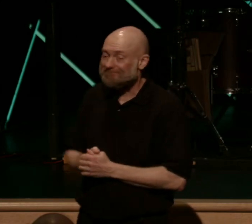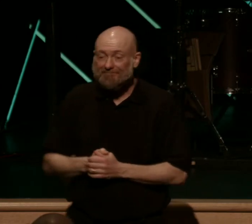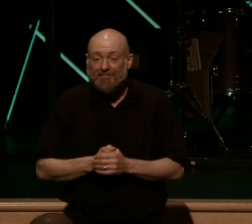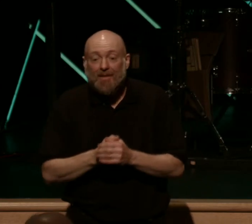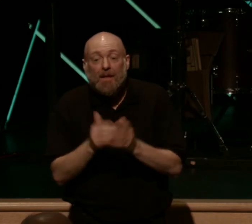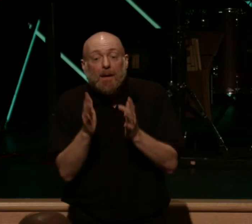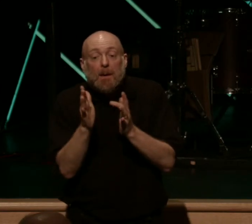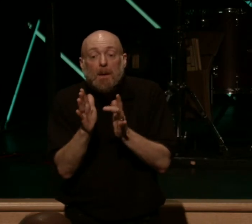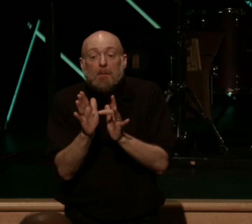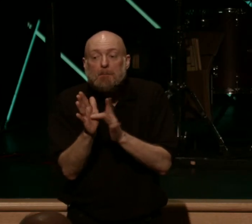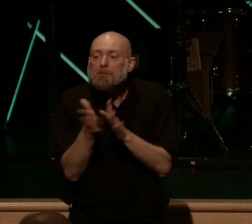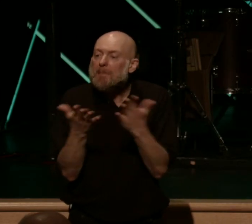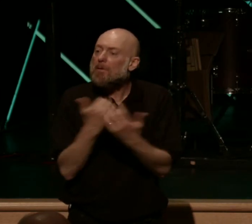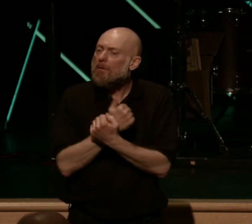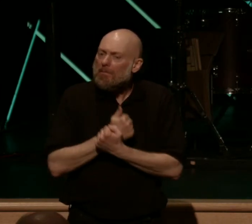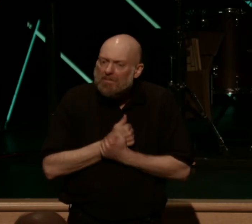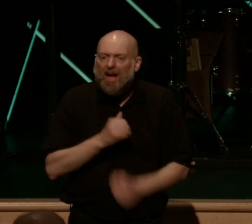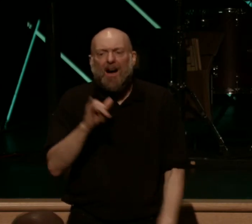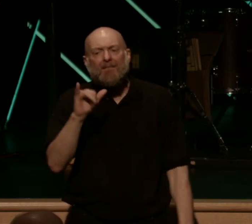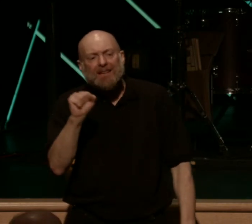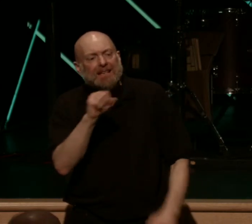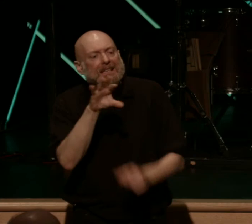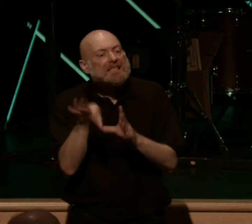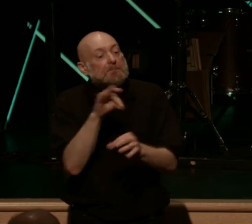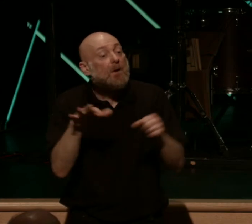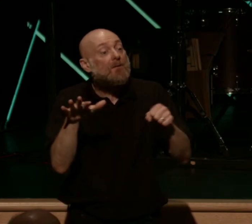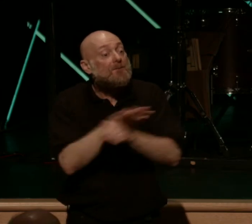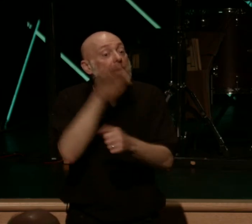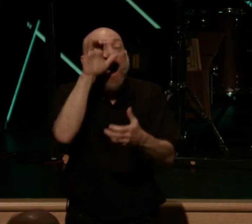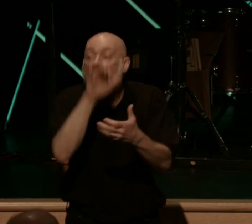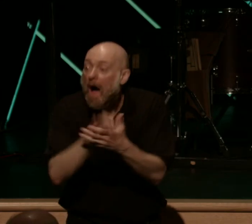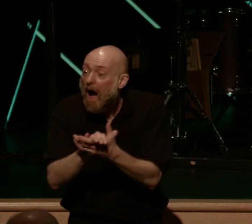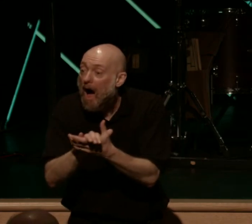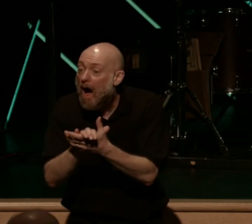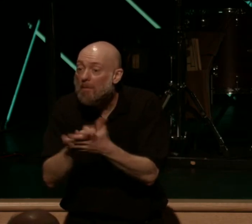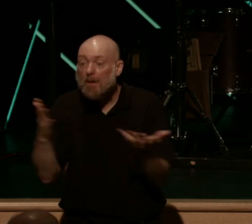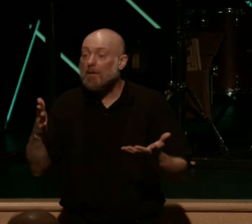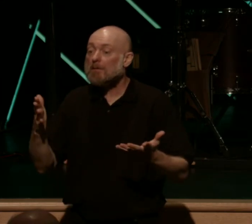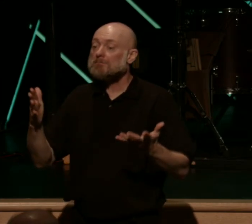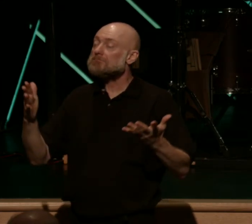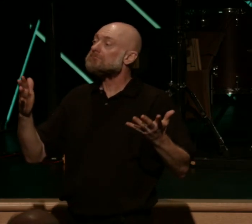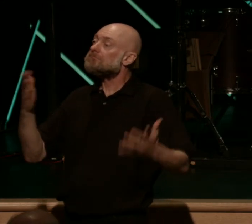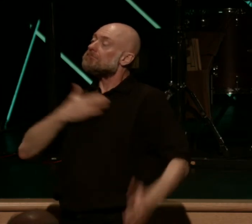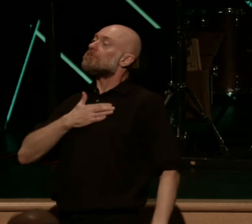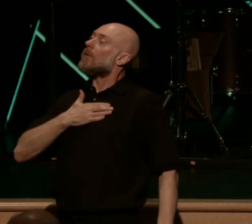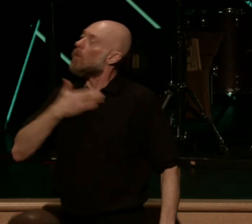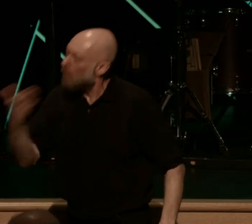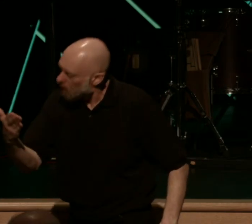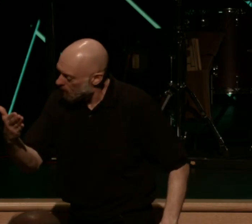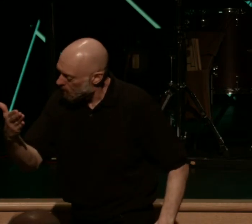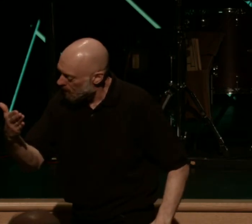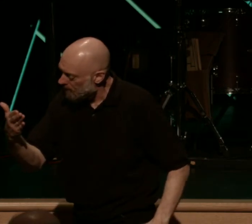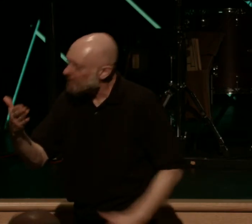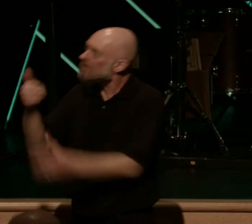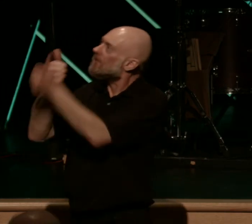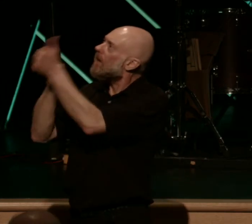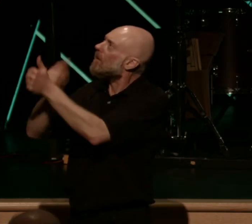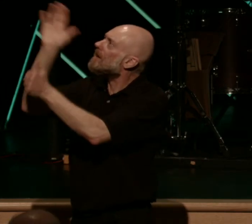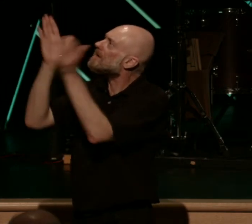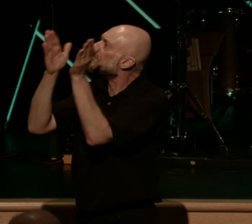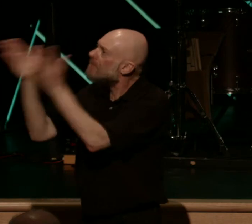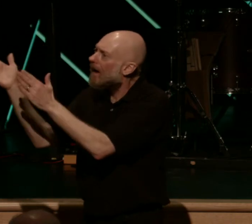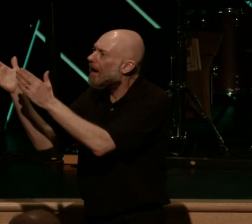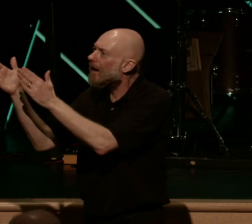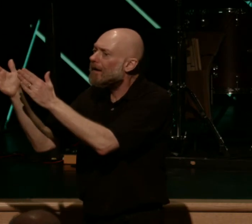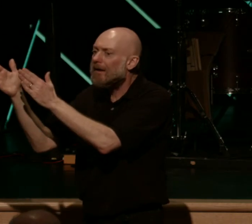Biblical love is this. It's spirit-filled husbands voluntarily placing themselves under God's design for marriage